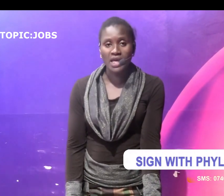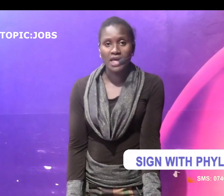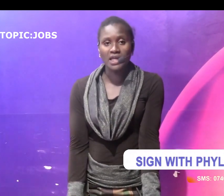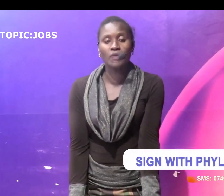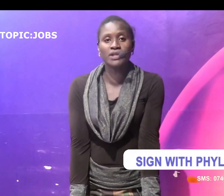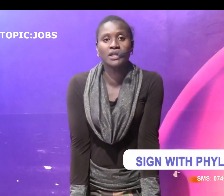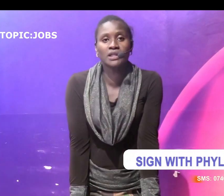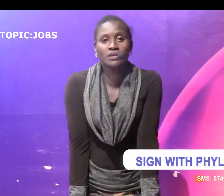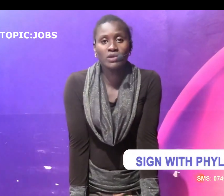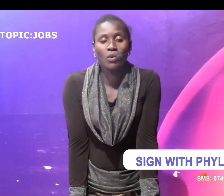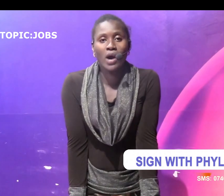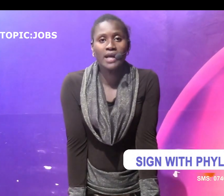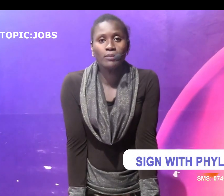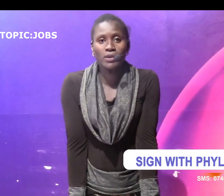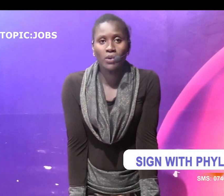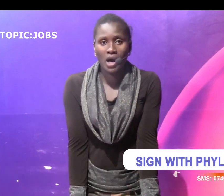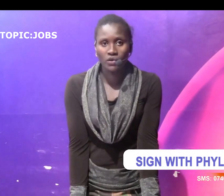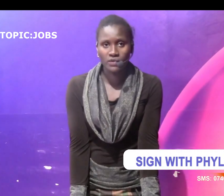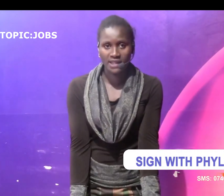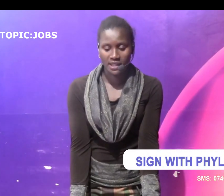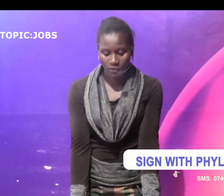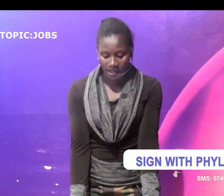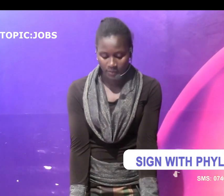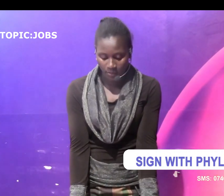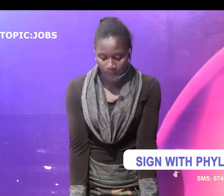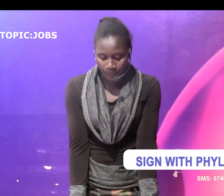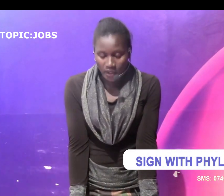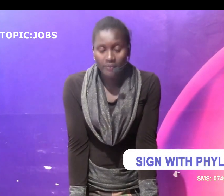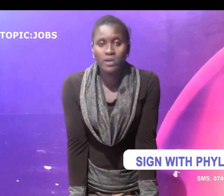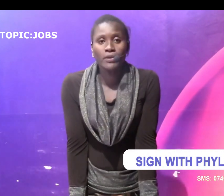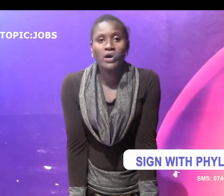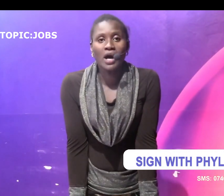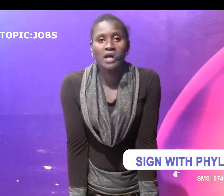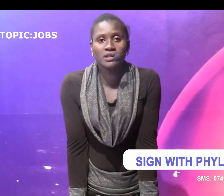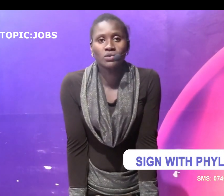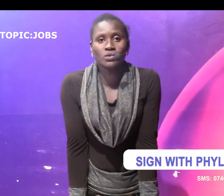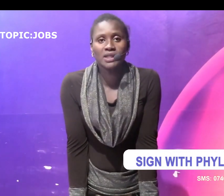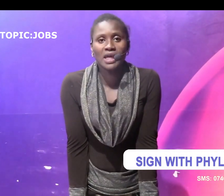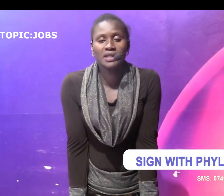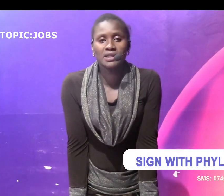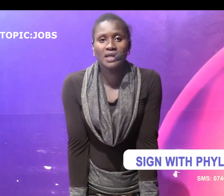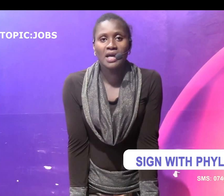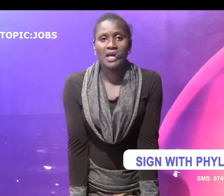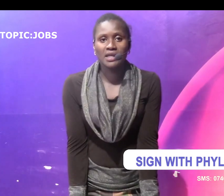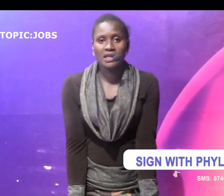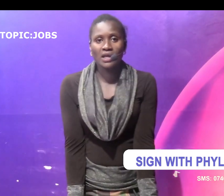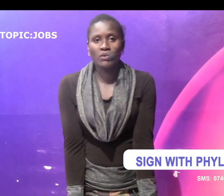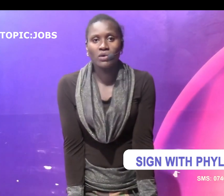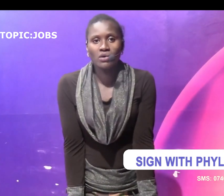we start with the word people. How do we sign the word people? People has 2 signs, and here we go. First I